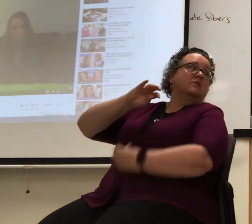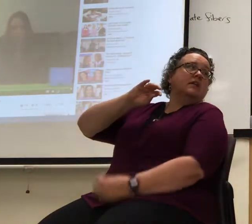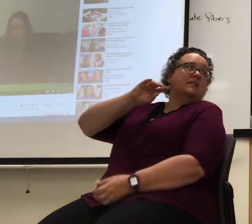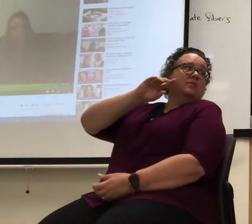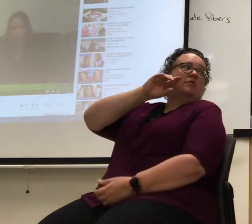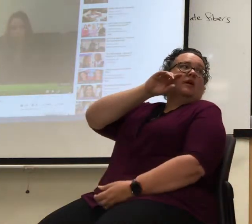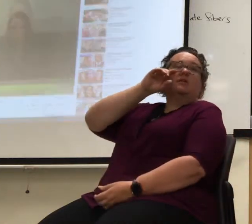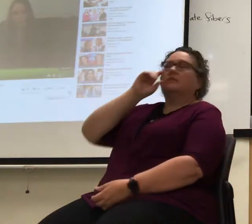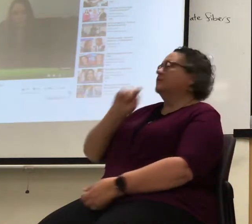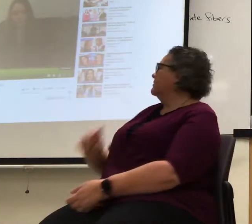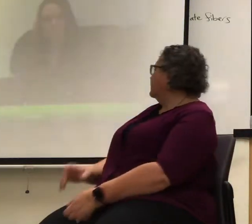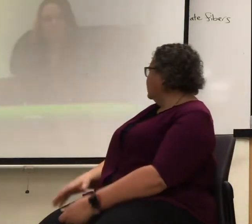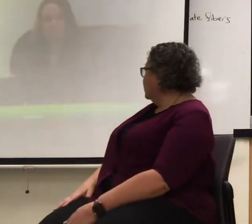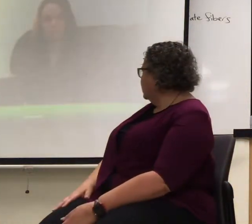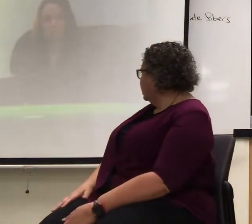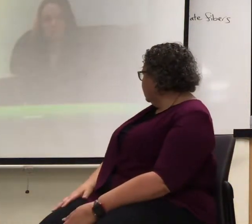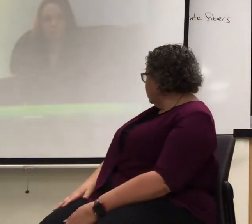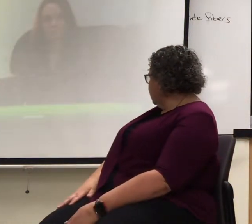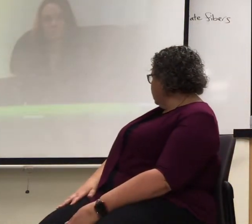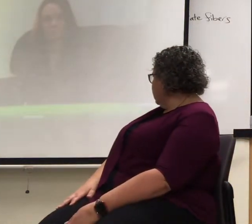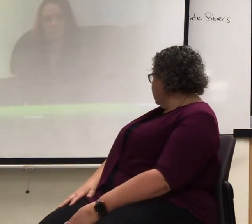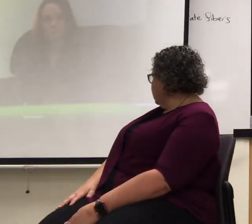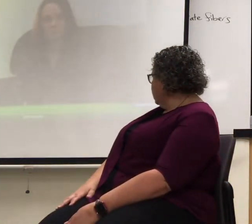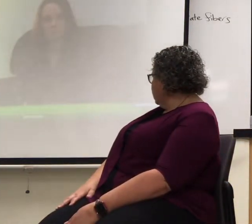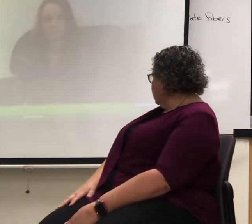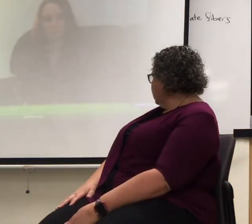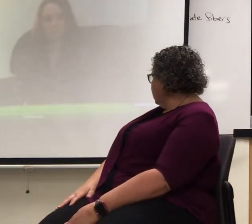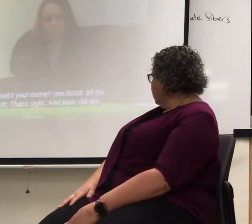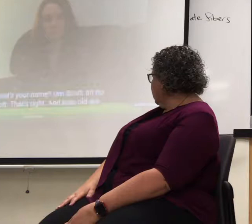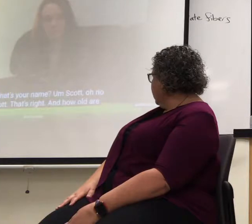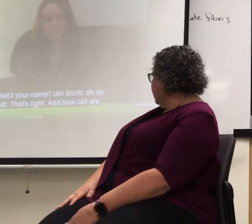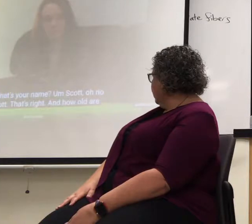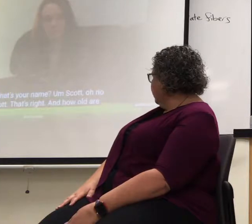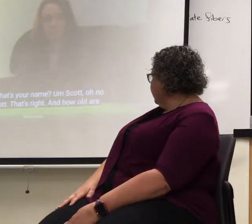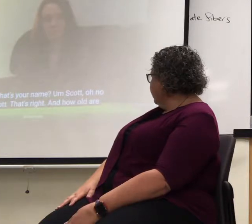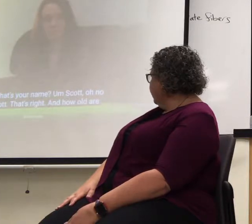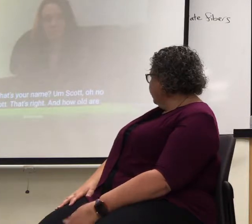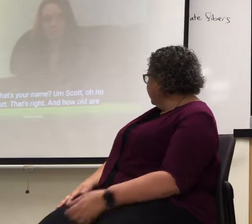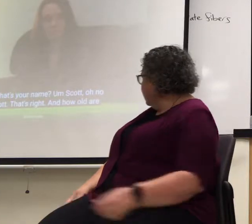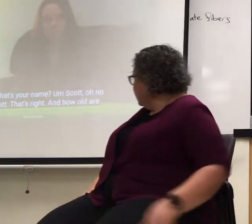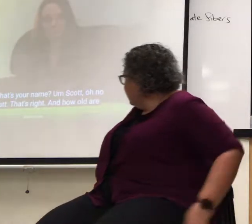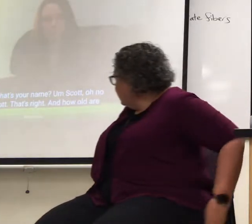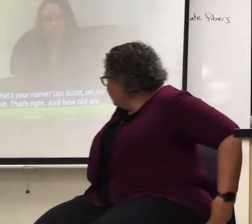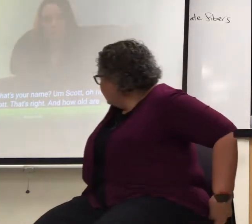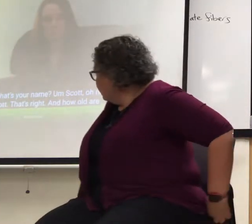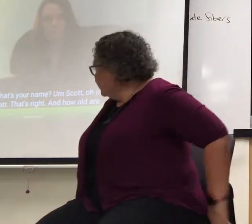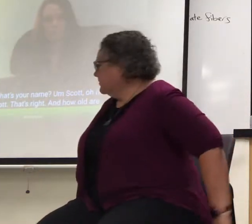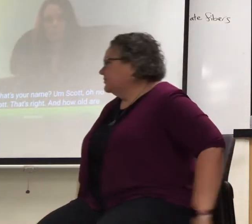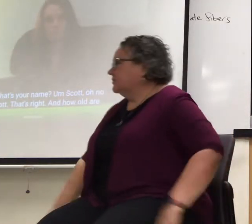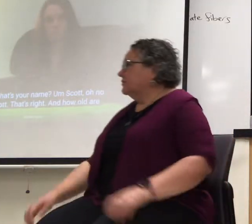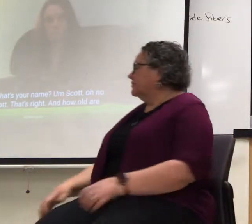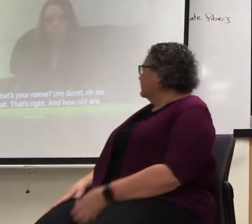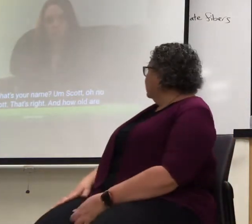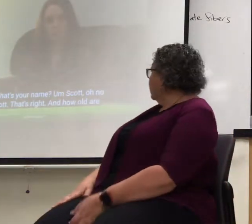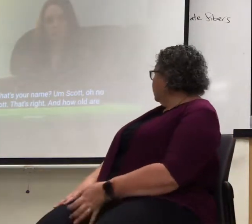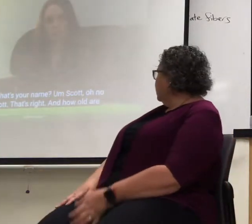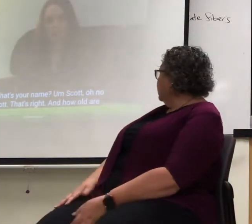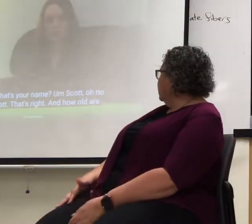again? It has to be red. Okay, Thank you. you are welcome. What's your